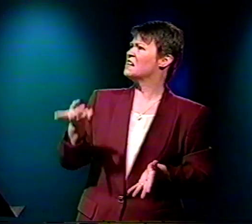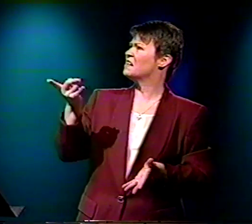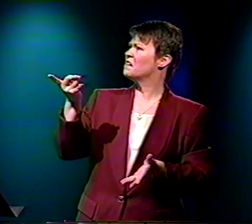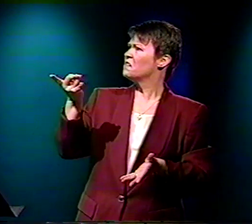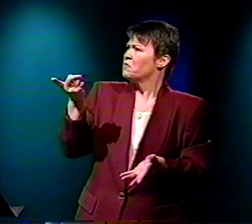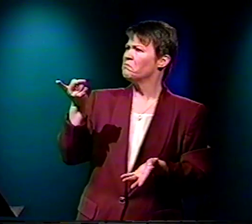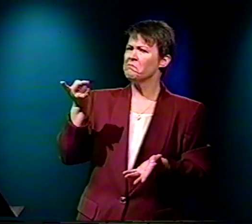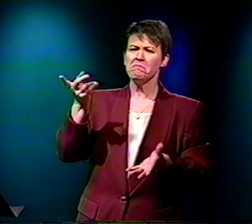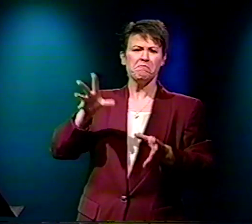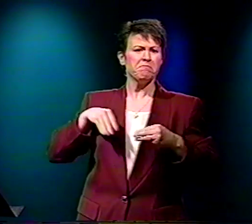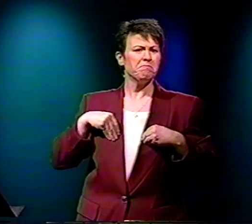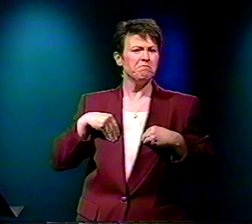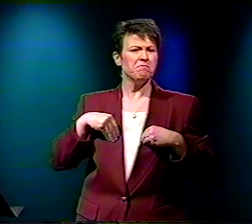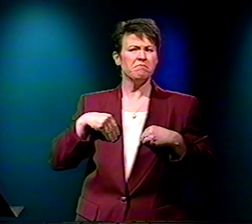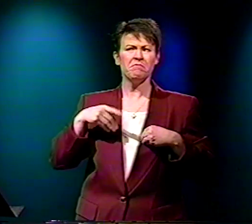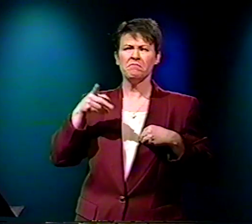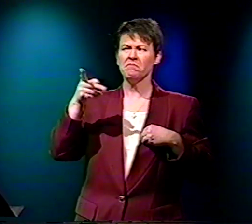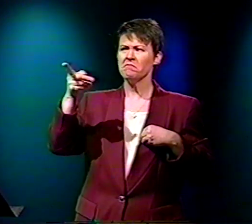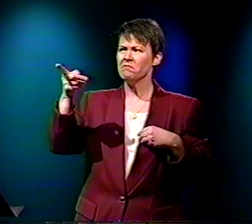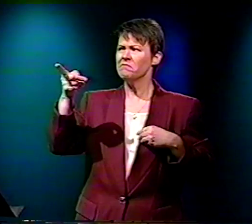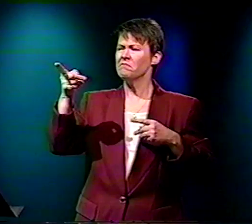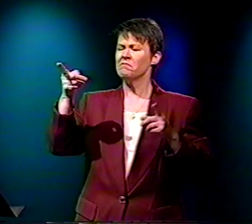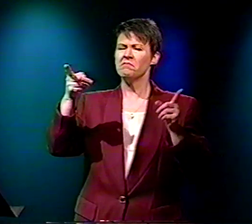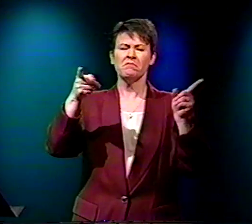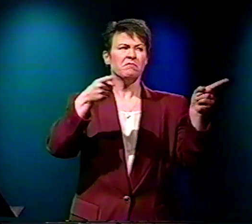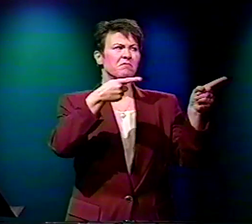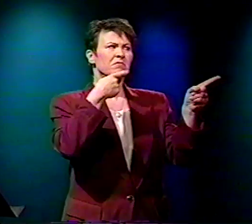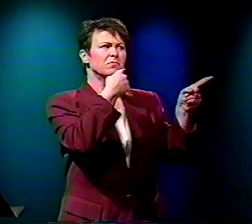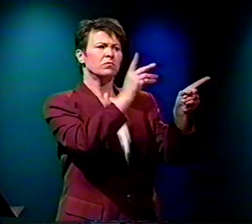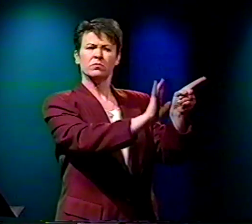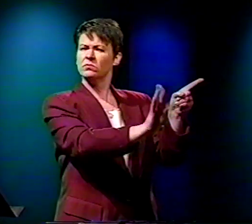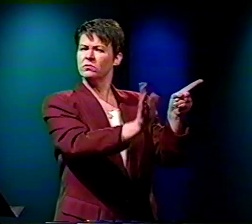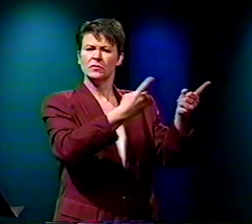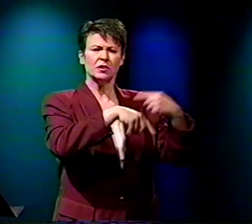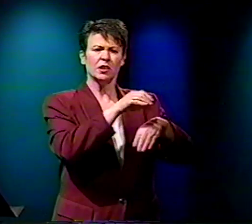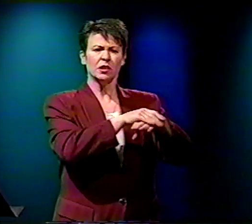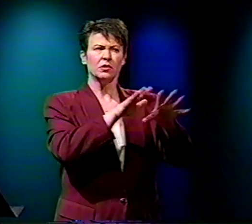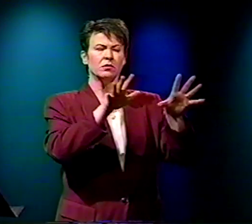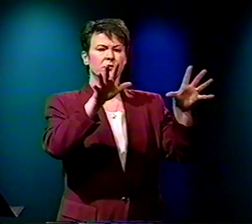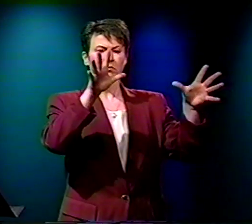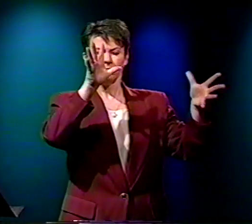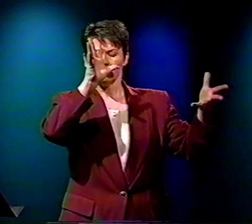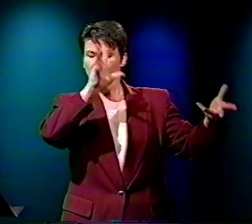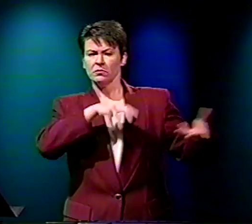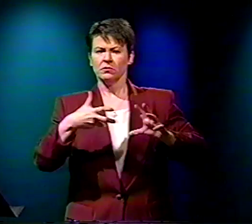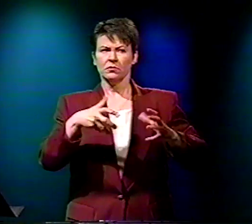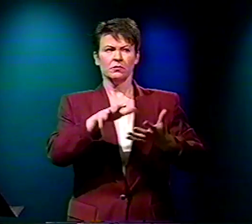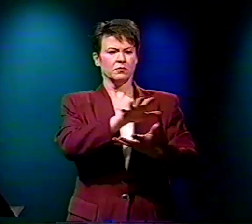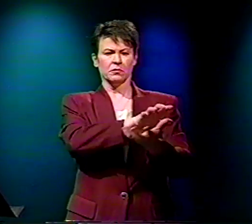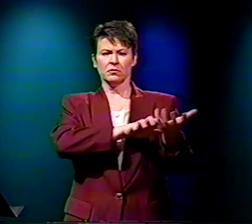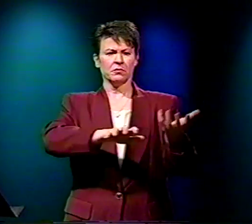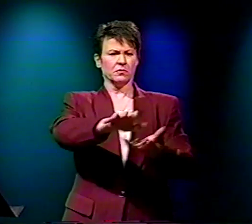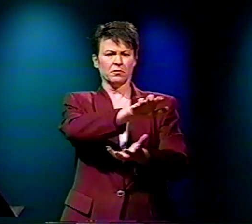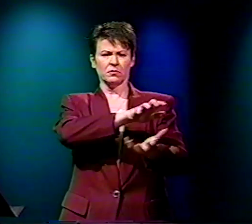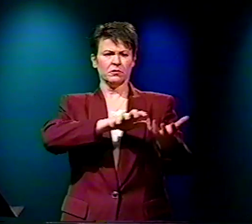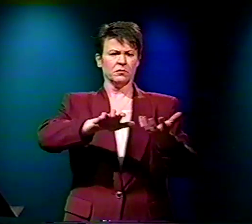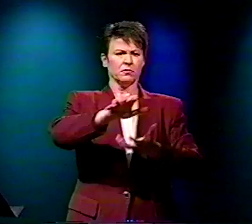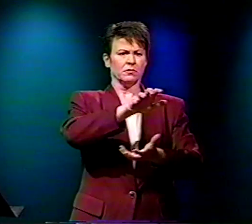ASL is a perfectly wonderful way to express their thoughts and feelings and very accepted. And yet when they interact with hearing people, it is